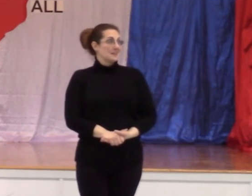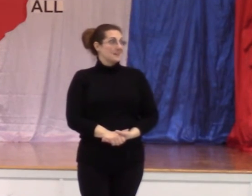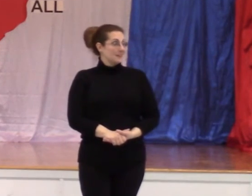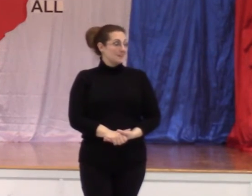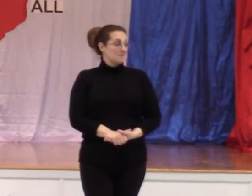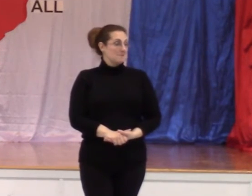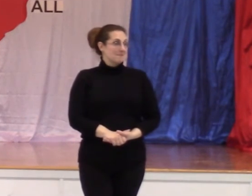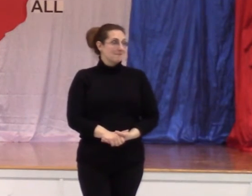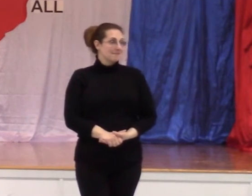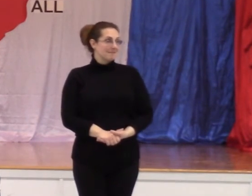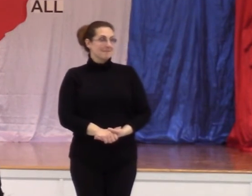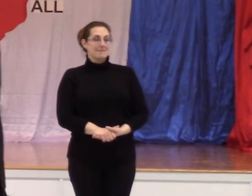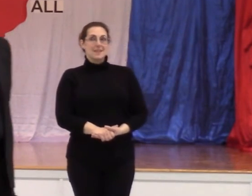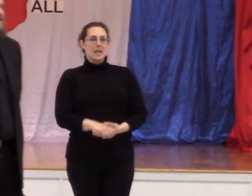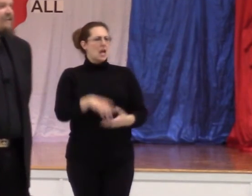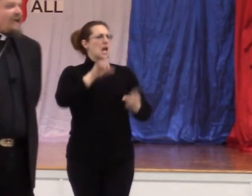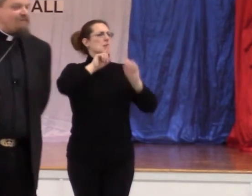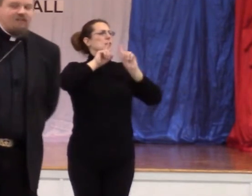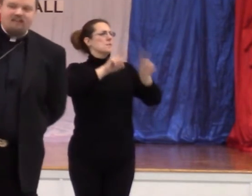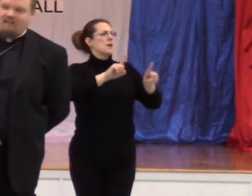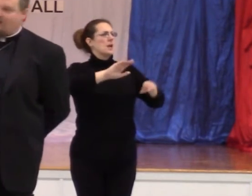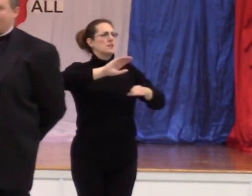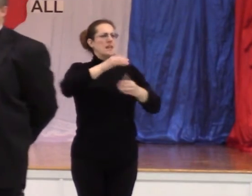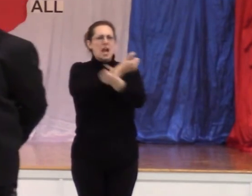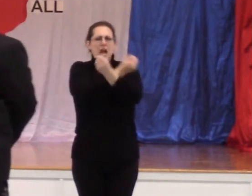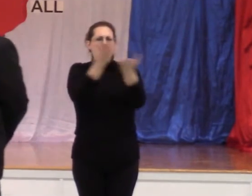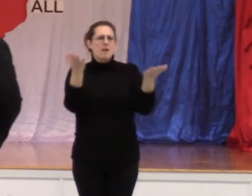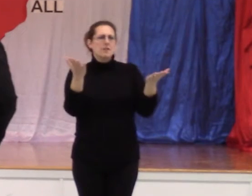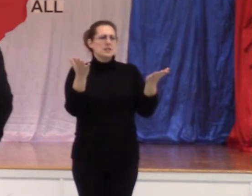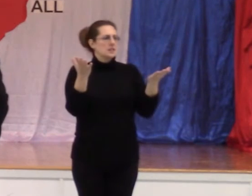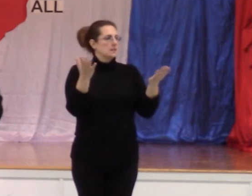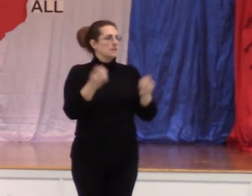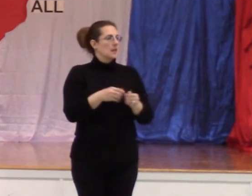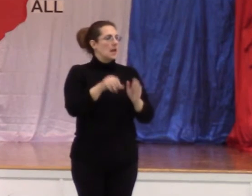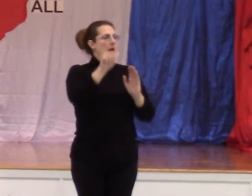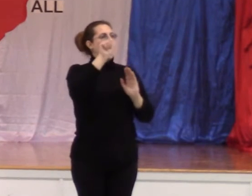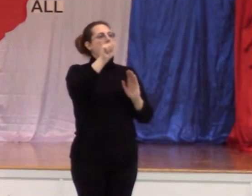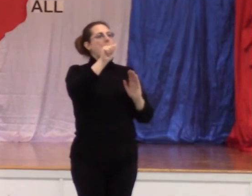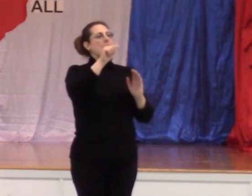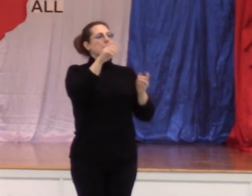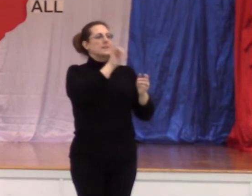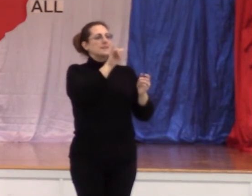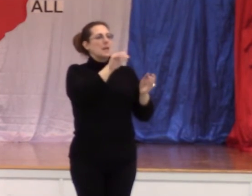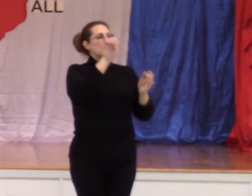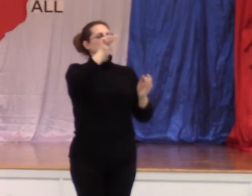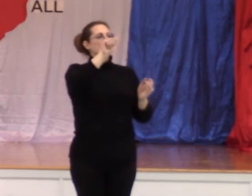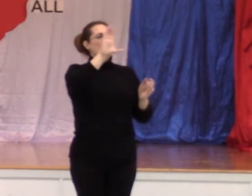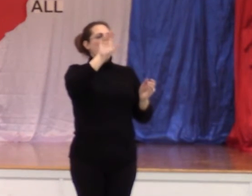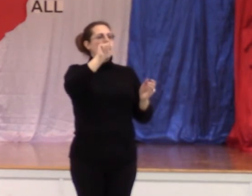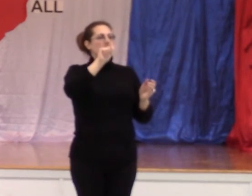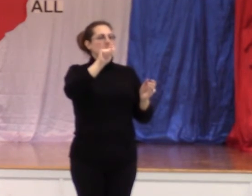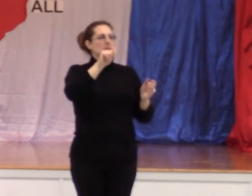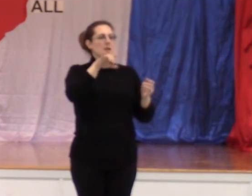right? And he commands that everything, in accordance with the book of Acts, must be held in common